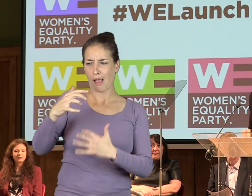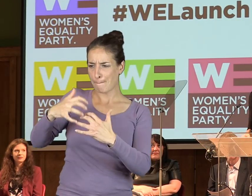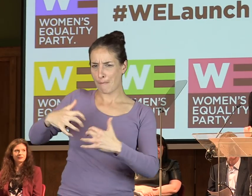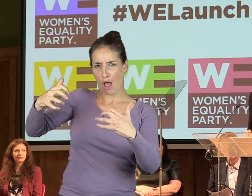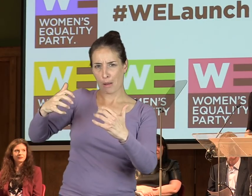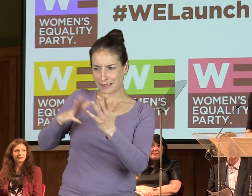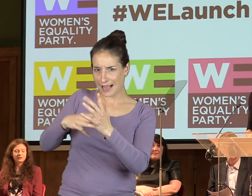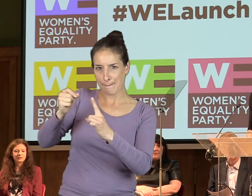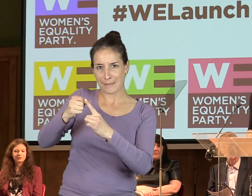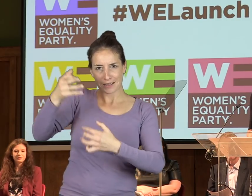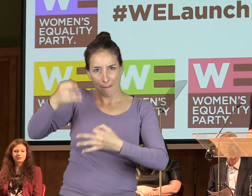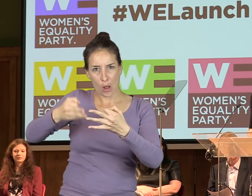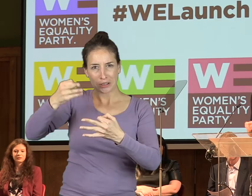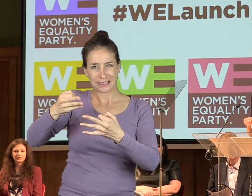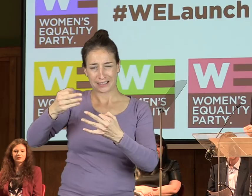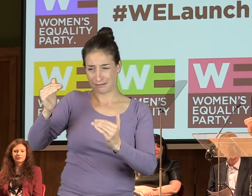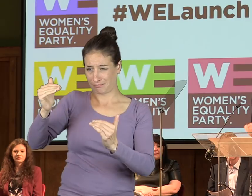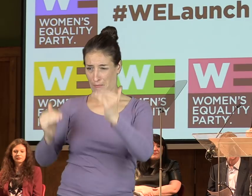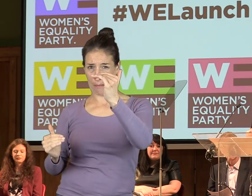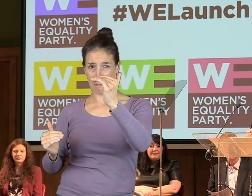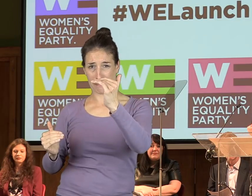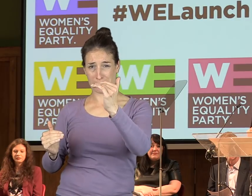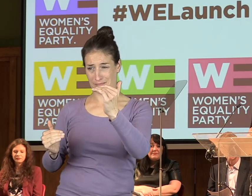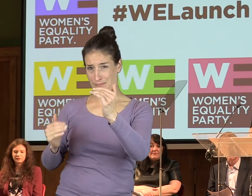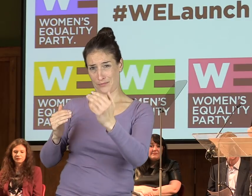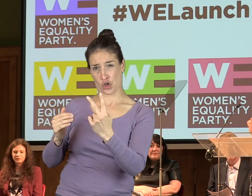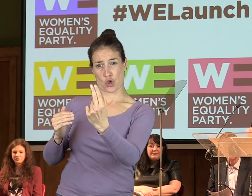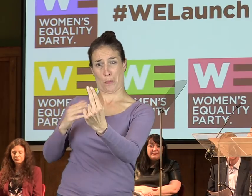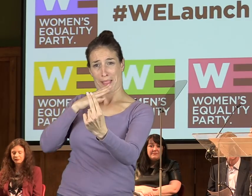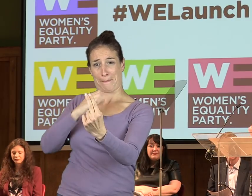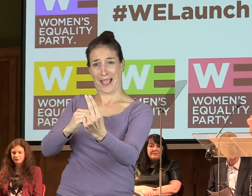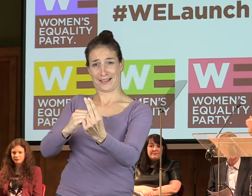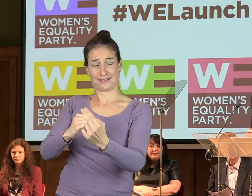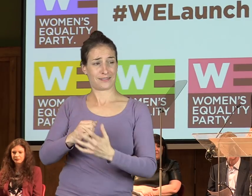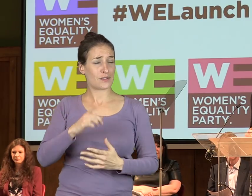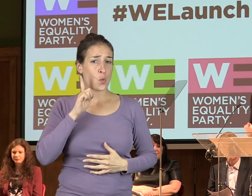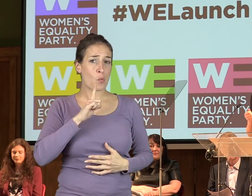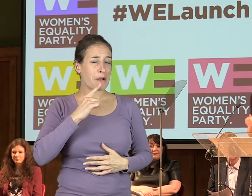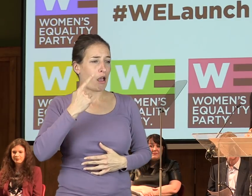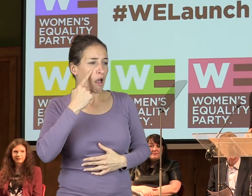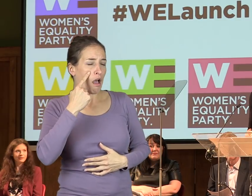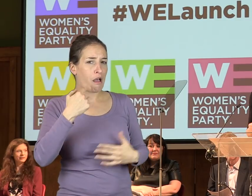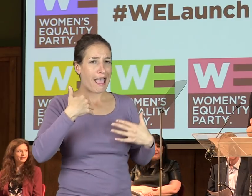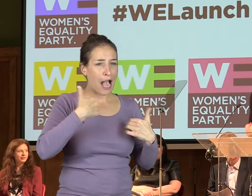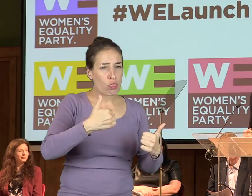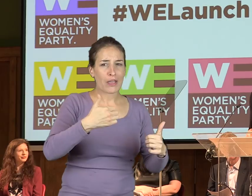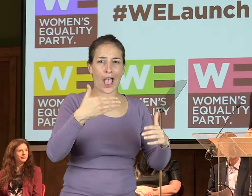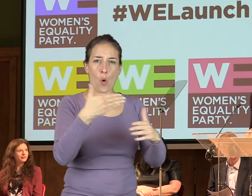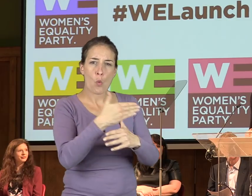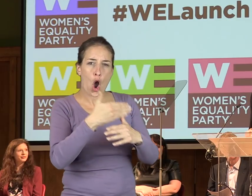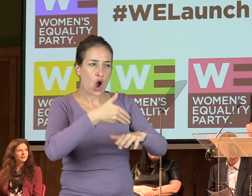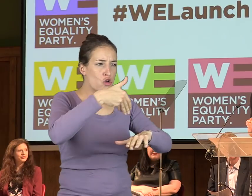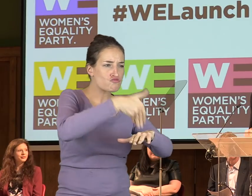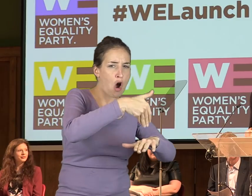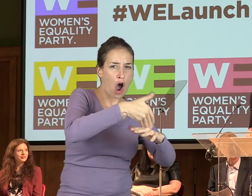by 2-1. Women's experiences of work, healthcare, crime, and education are not